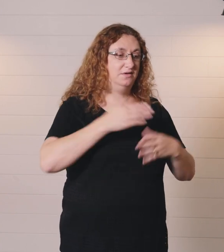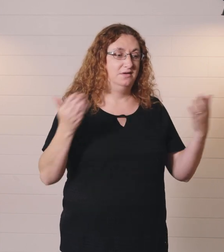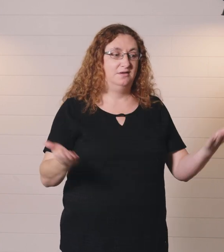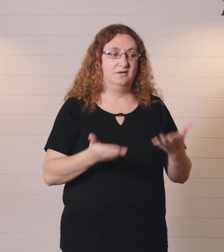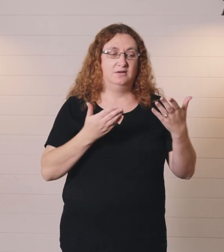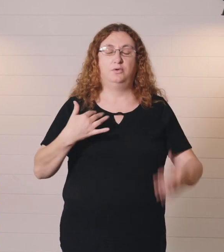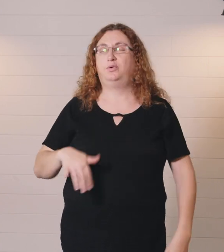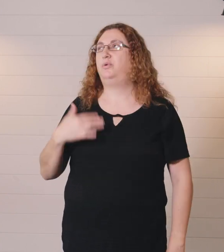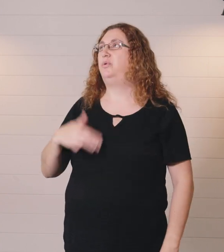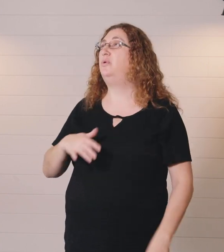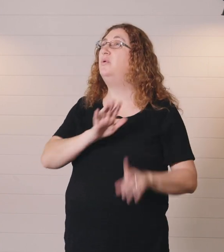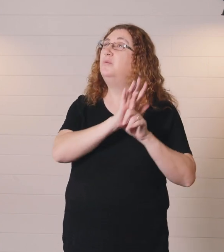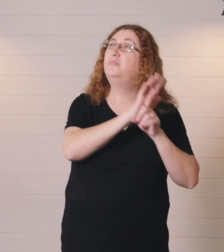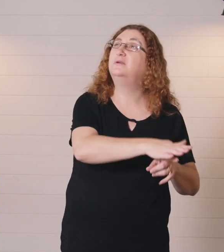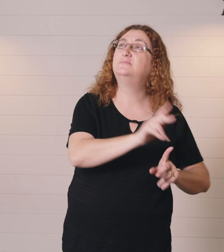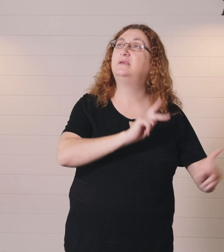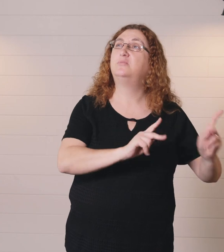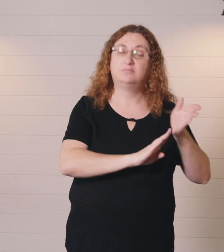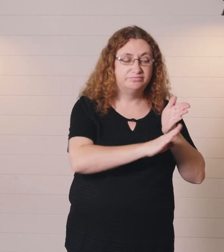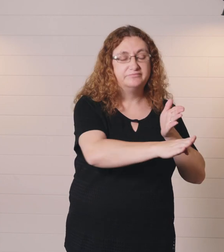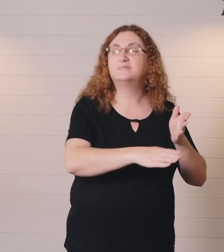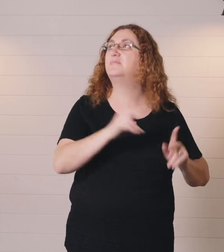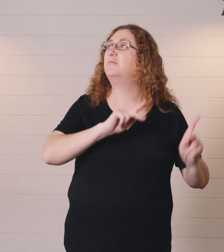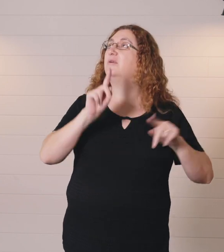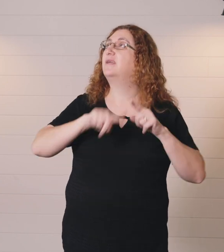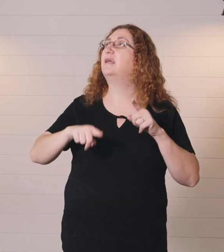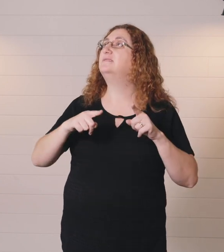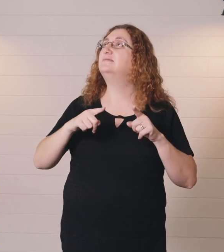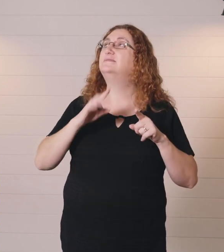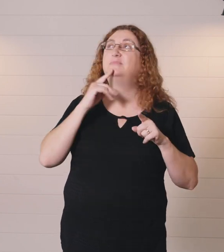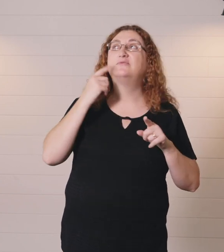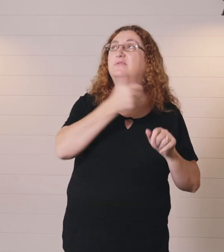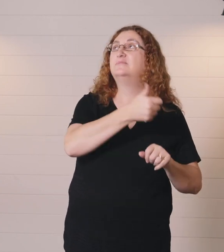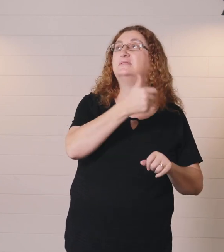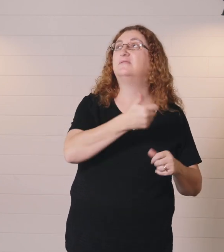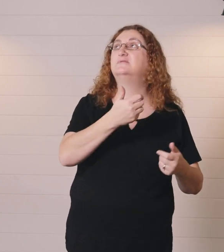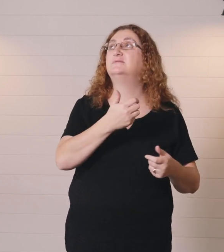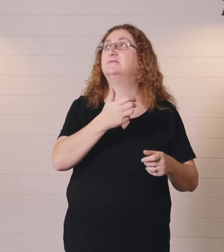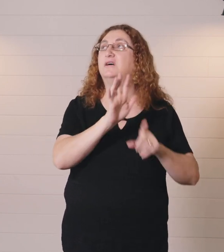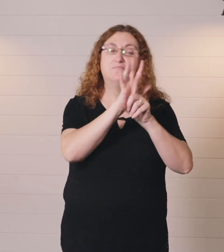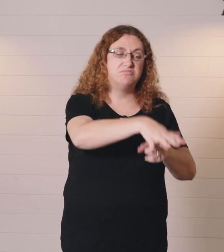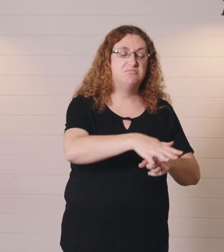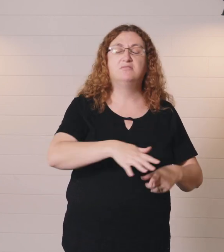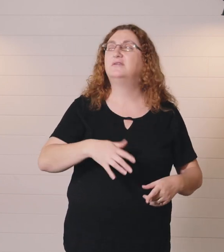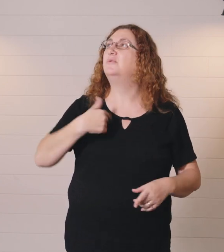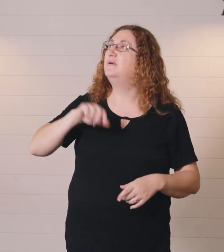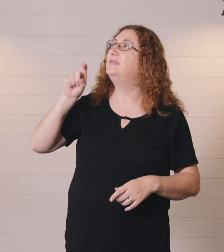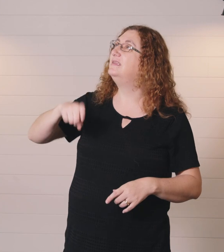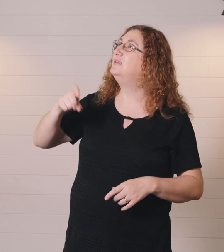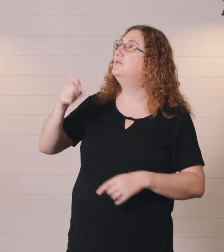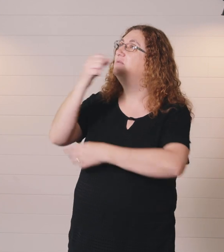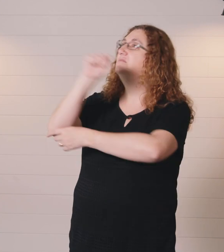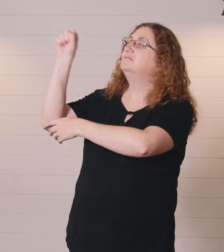today. Needs for oppressed people that can't speak for themselves. Needs where injustice is being done and we need to